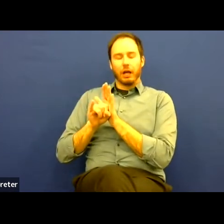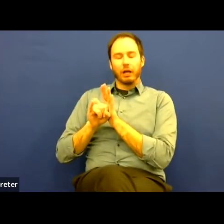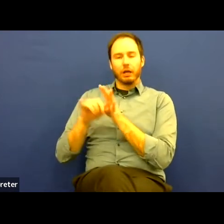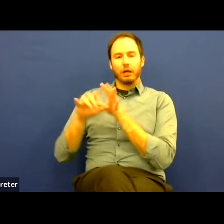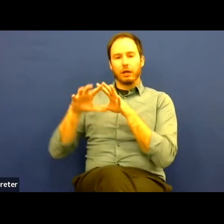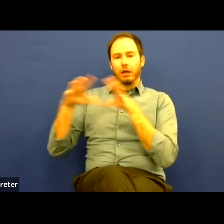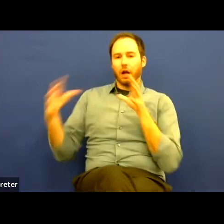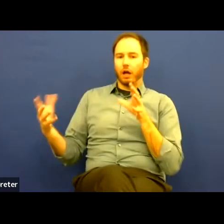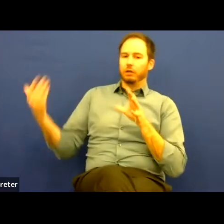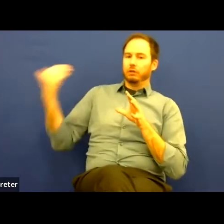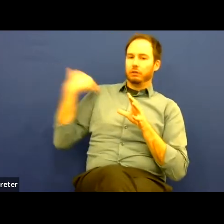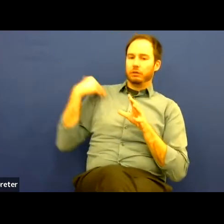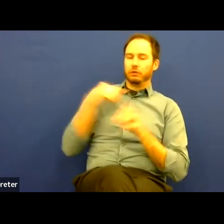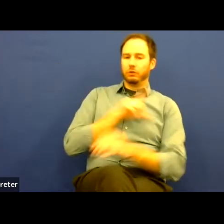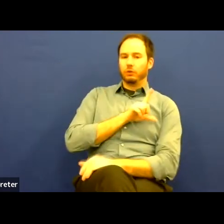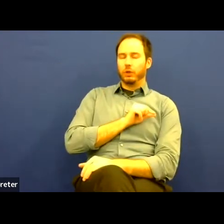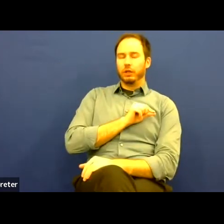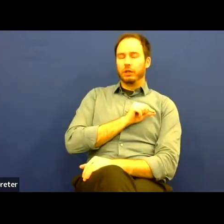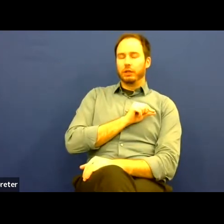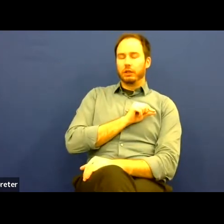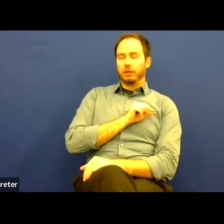same